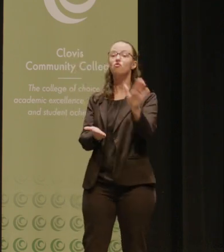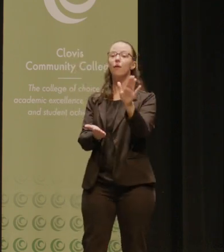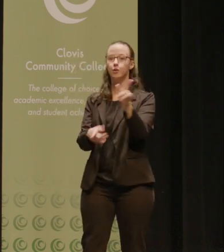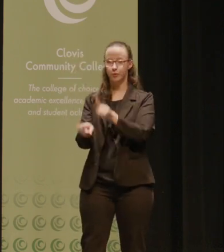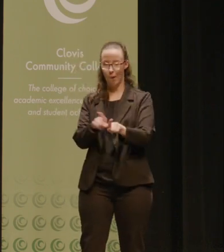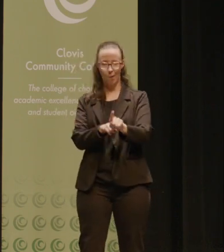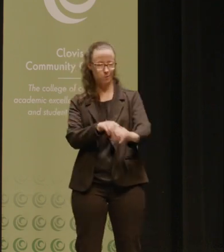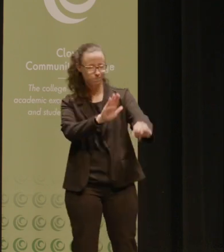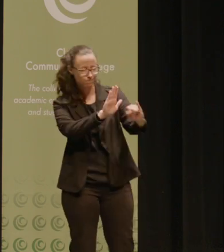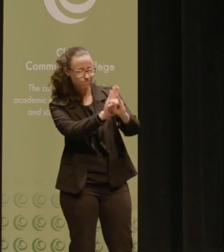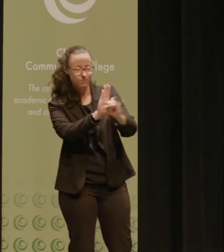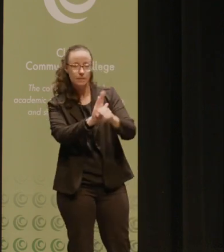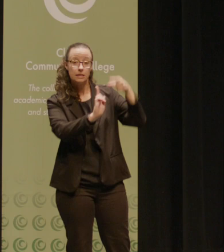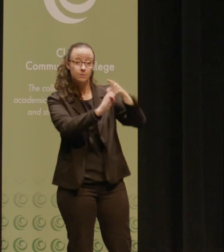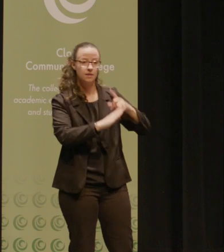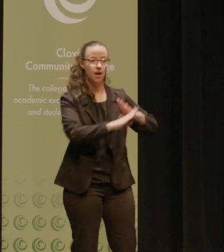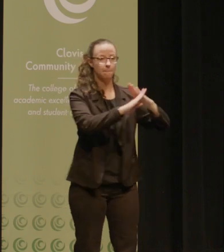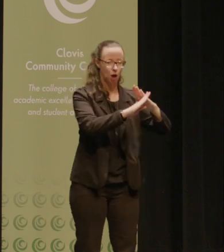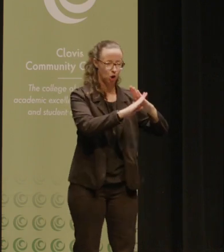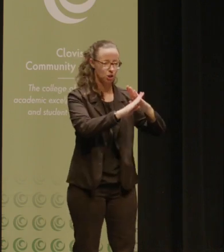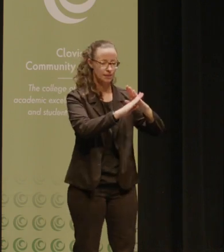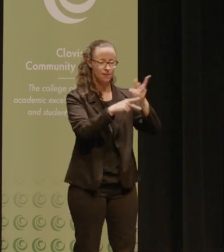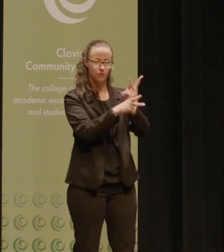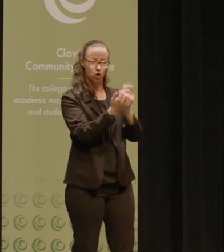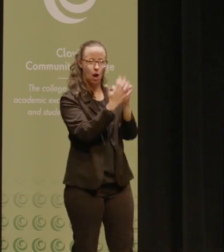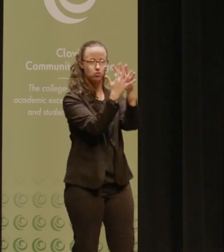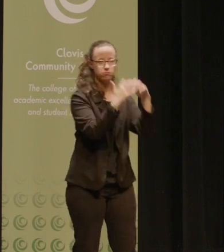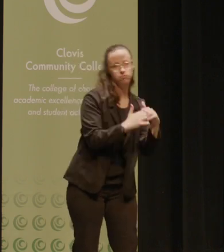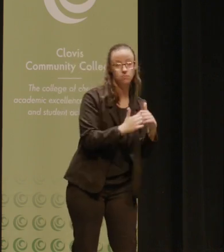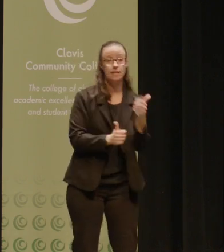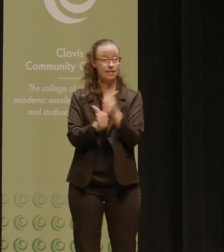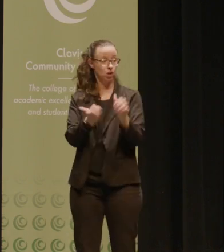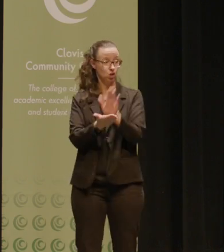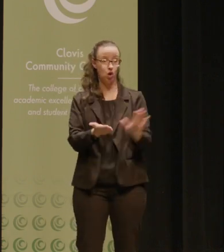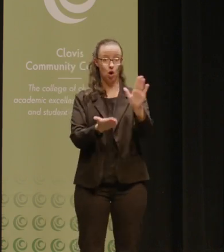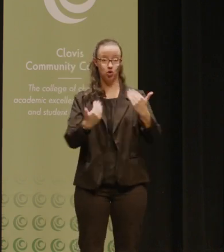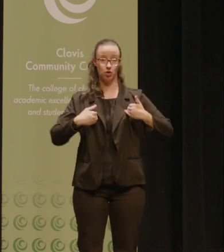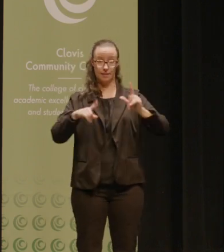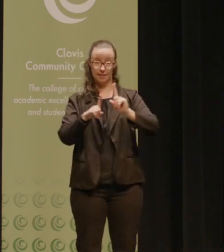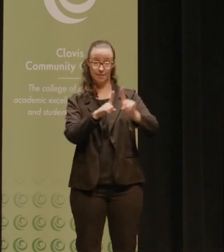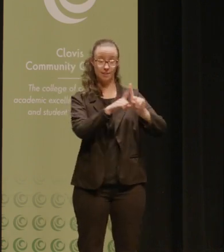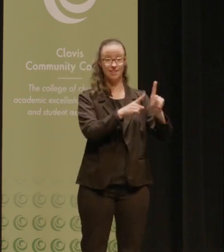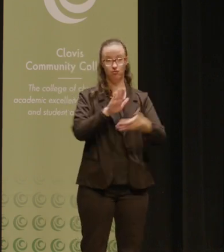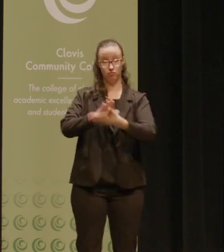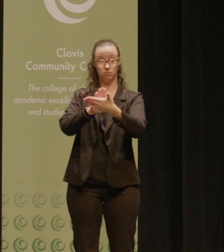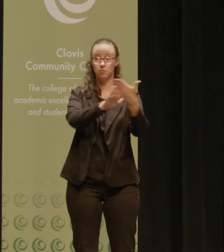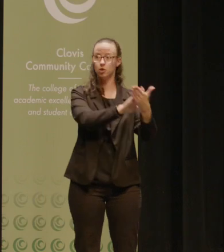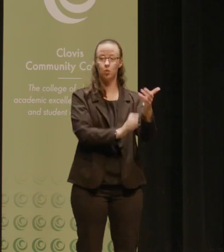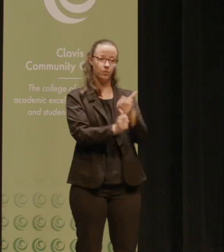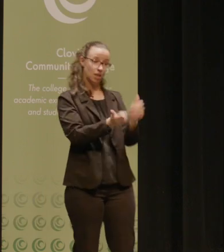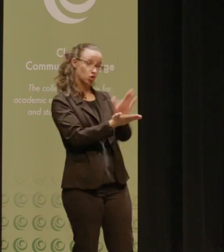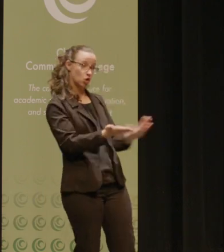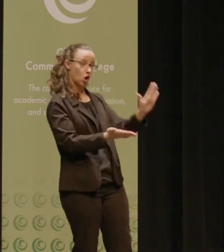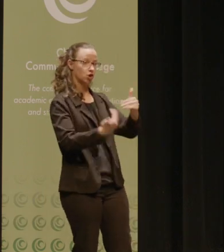too identified specific barriers and developed interventions. Because each college, it was a little bit different, right? So each college